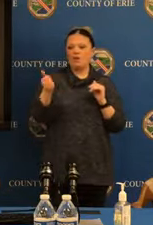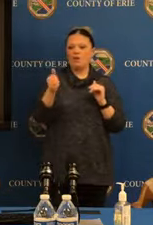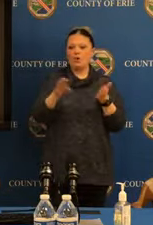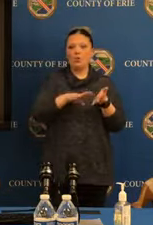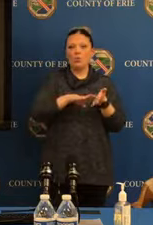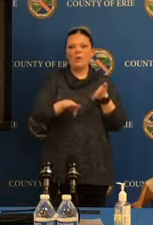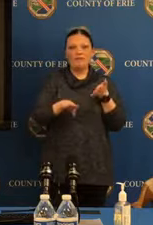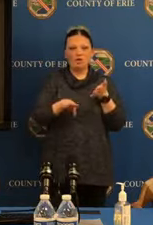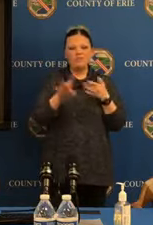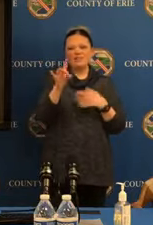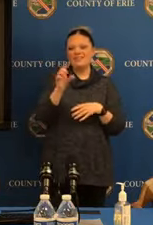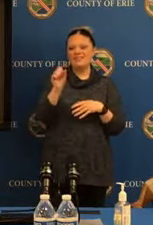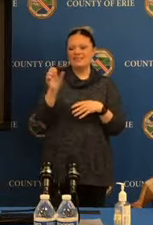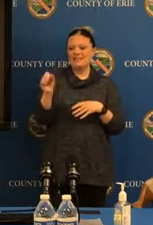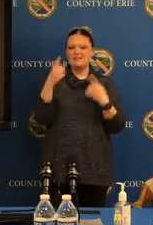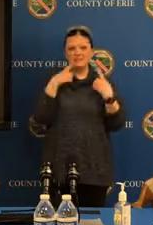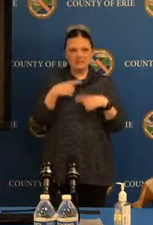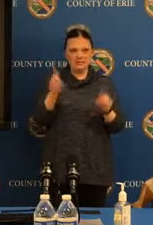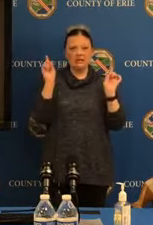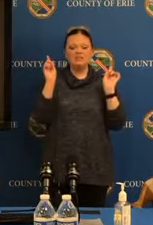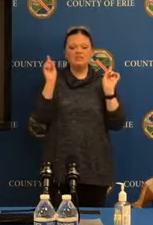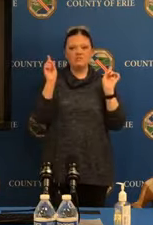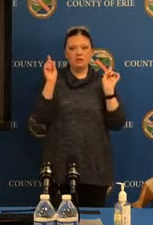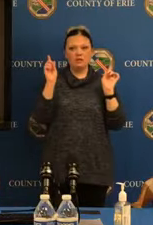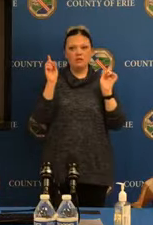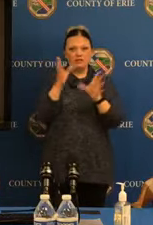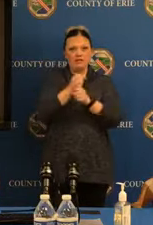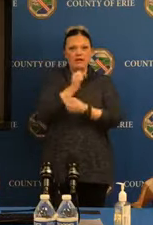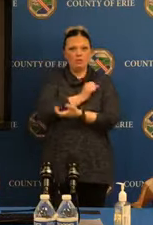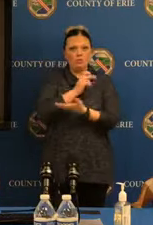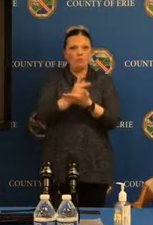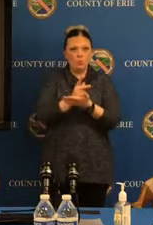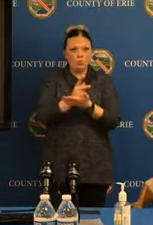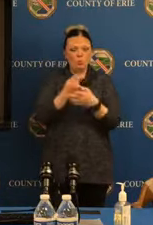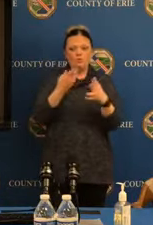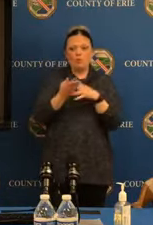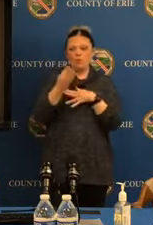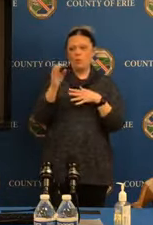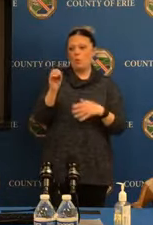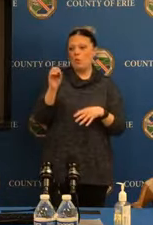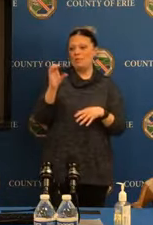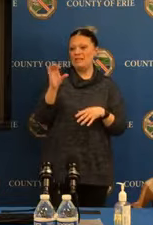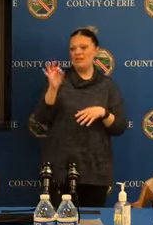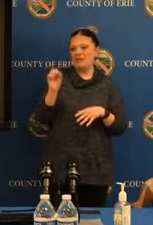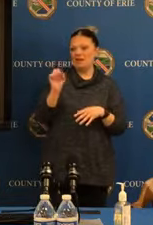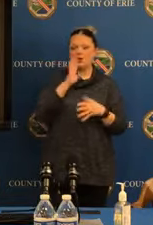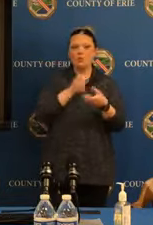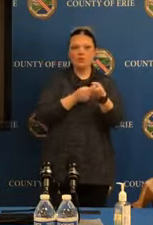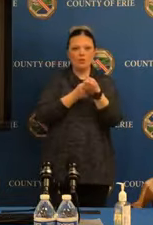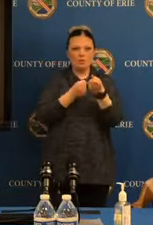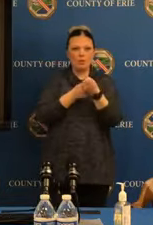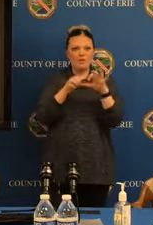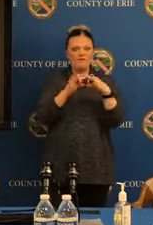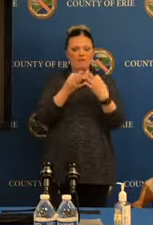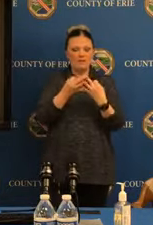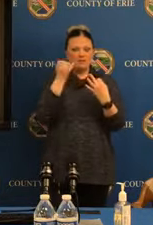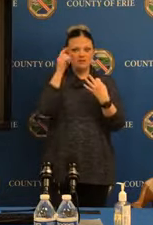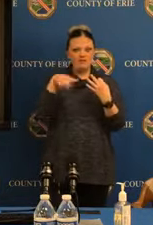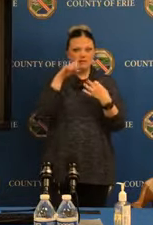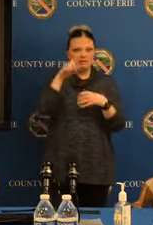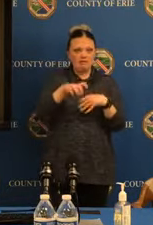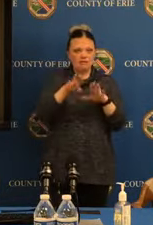waivers that DSS has successfully gotten approved by OCFS that will support families in need of